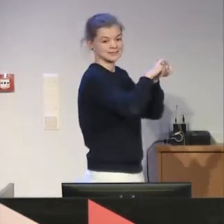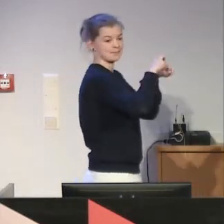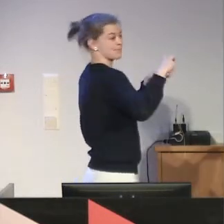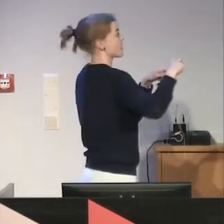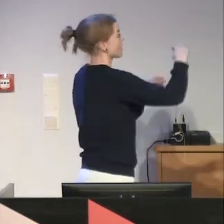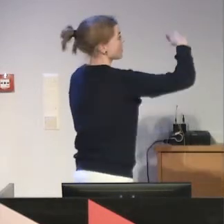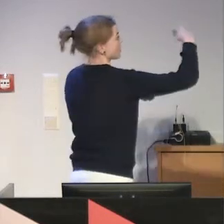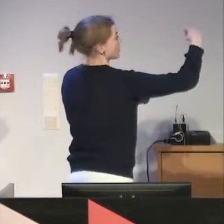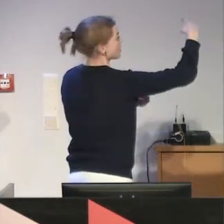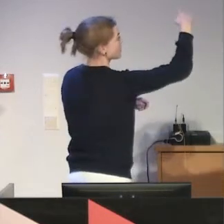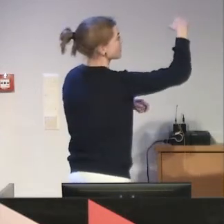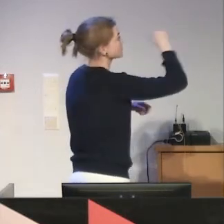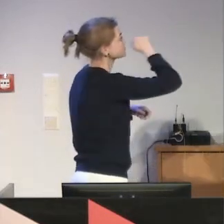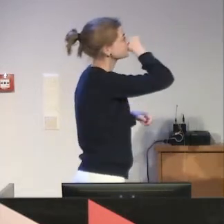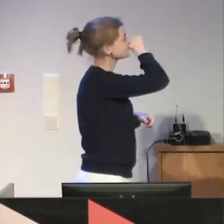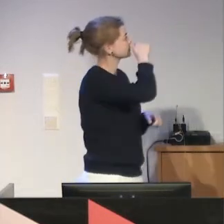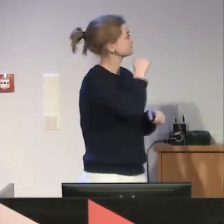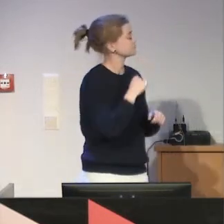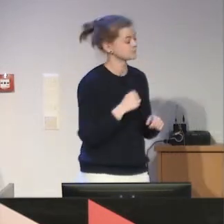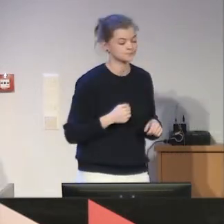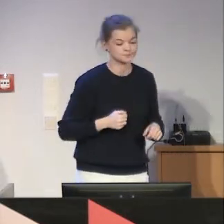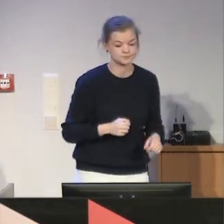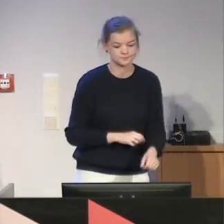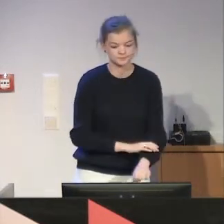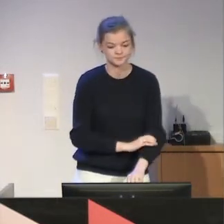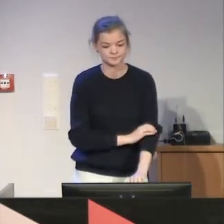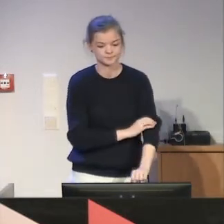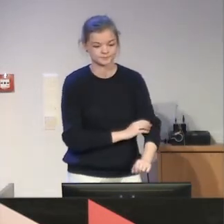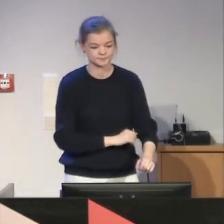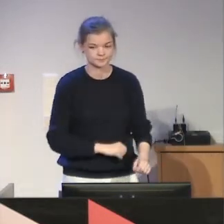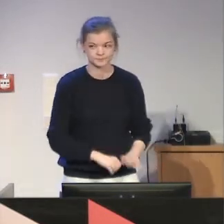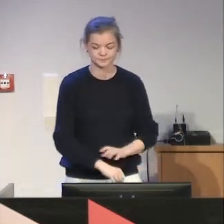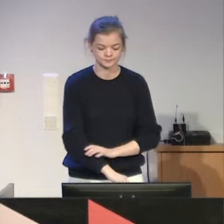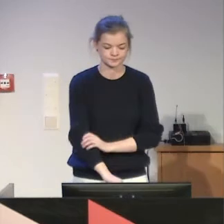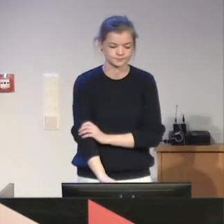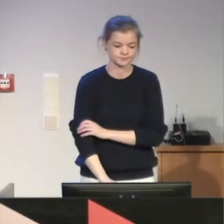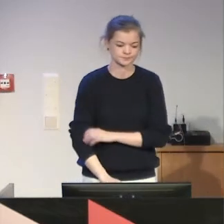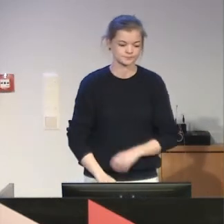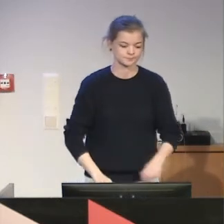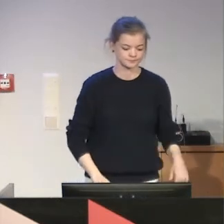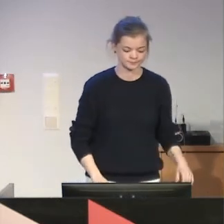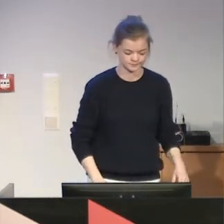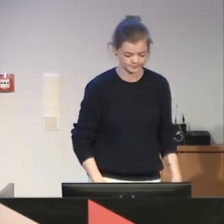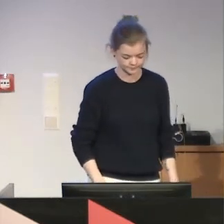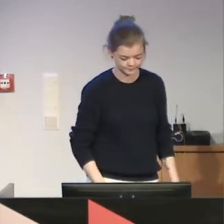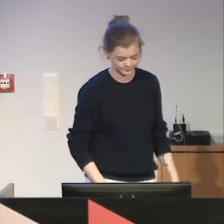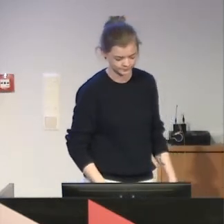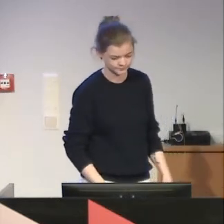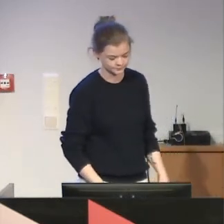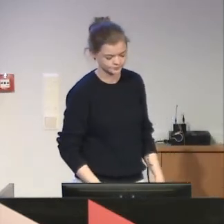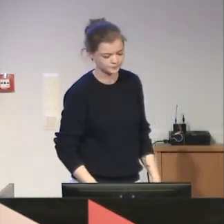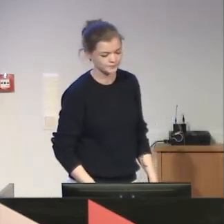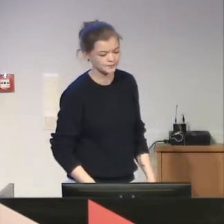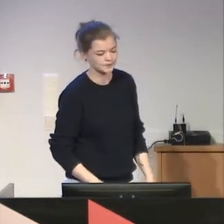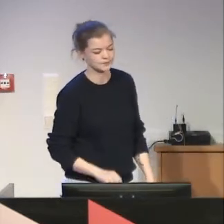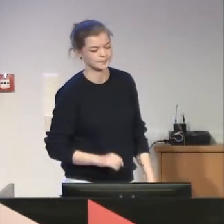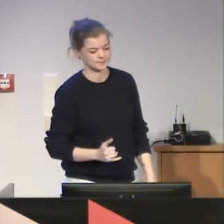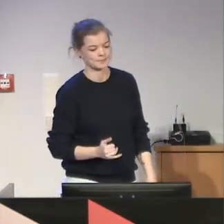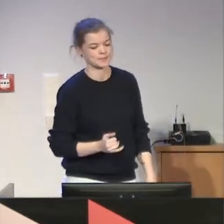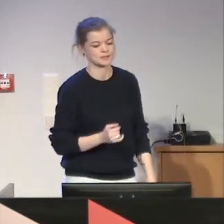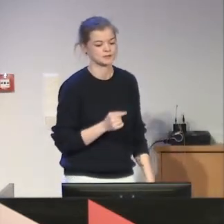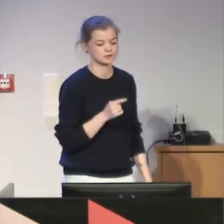me. This is him deciding to put his back towards me. That's one of the things he was doing, positioning his body.